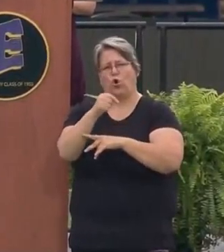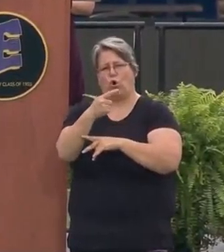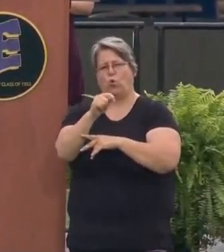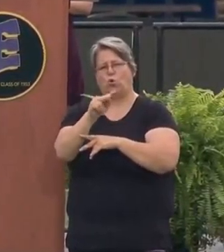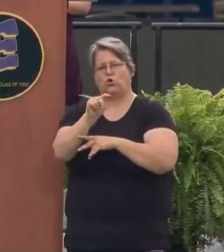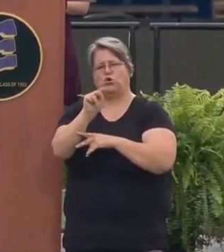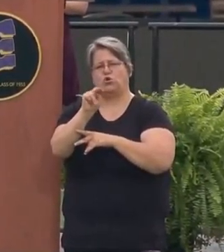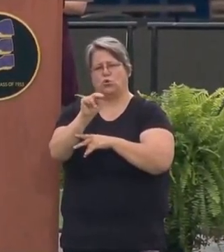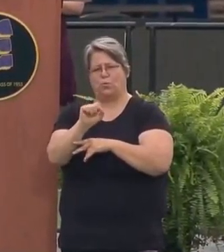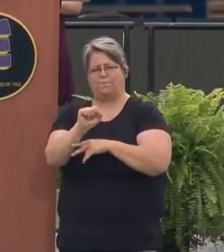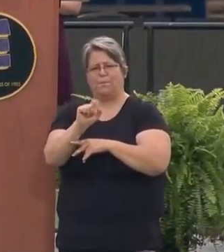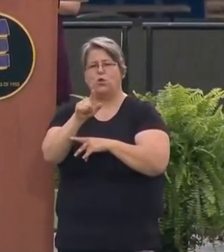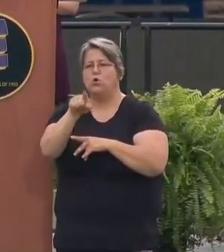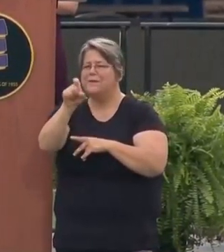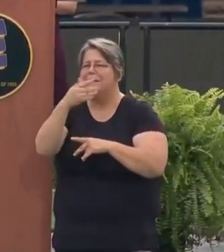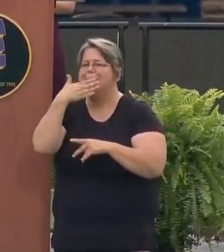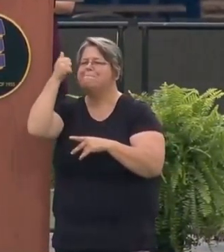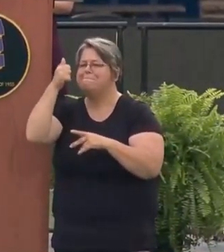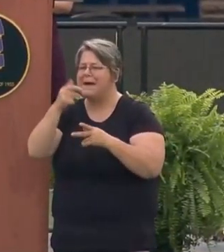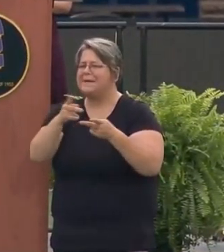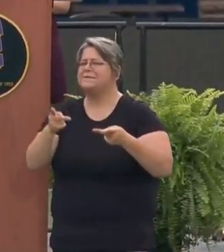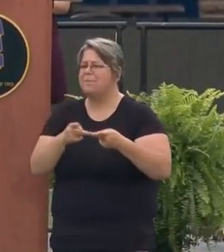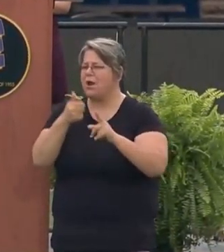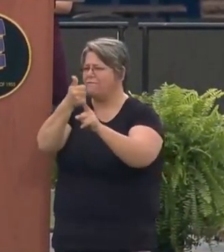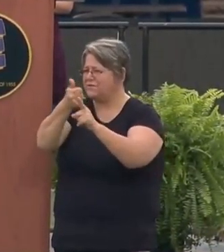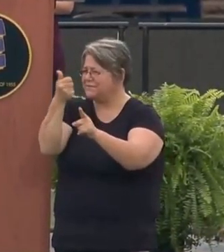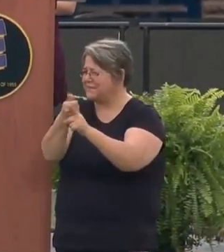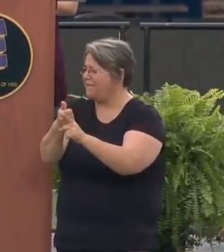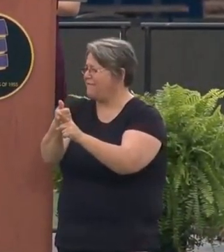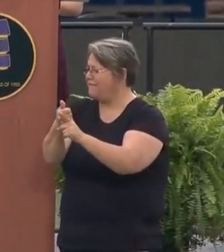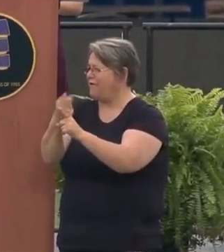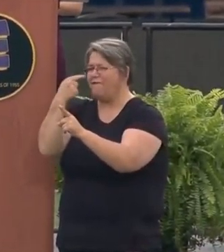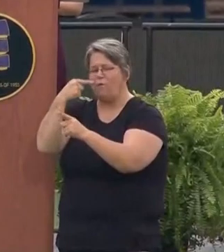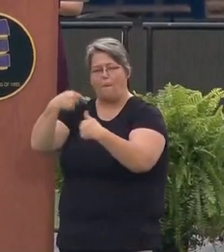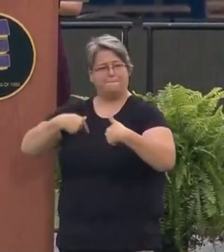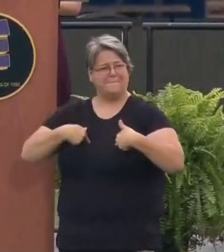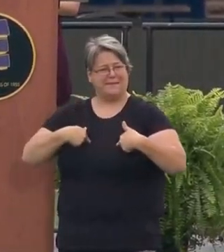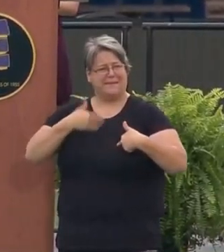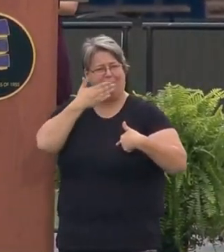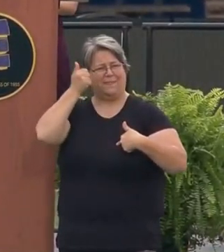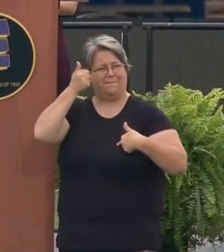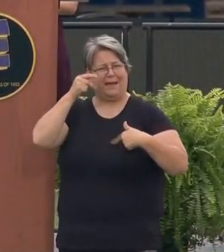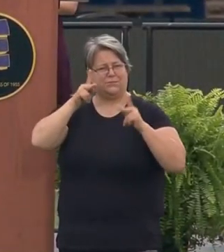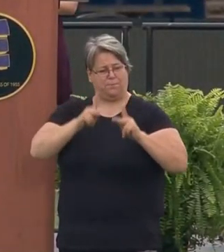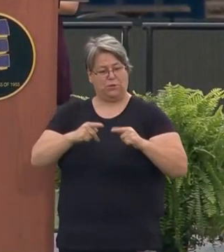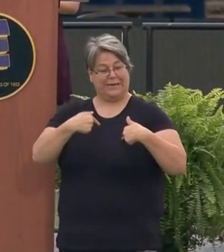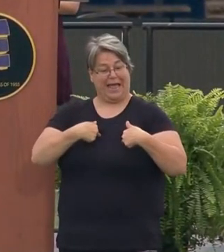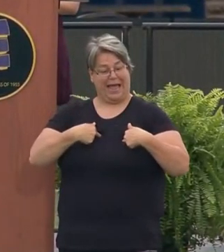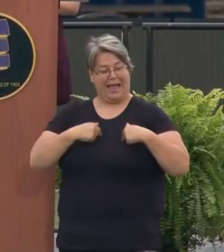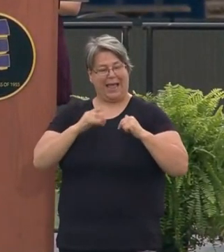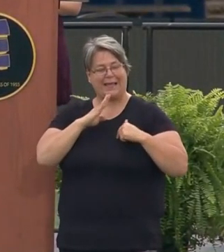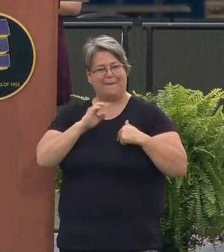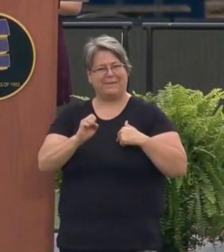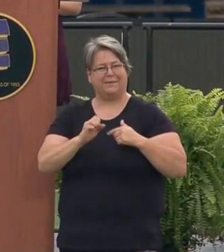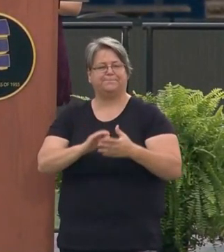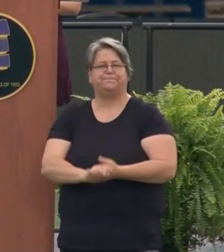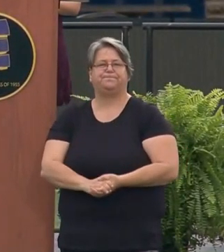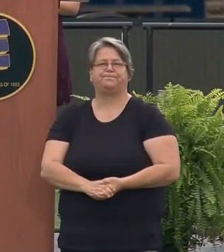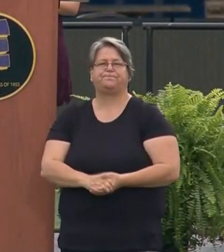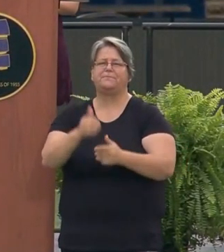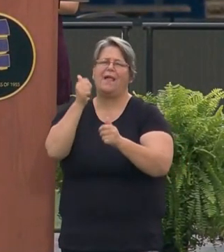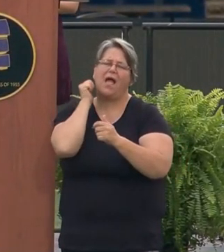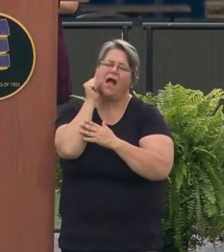need you to be the best version of yourself in order for me to be the best version of myself.